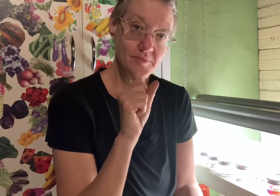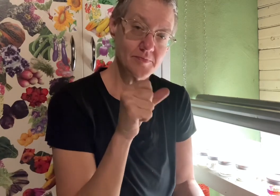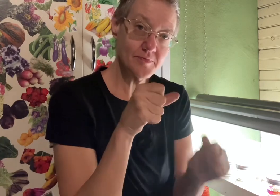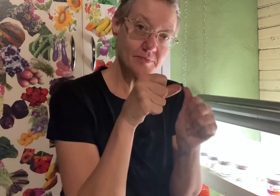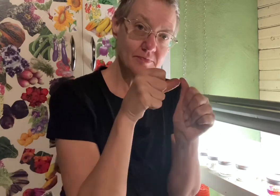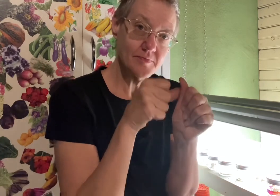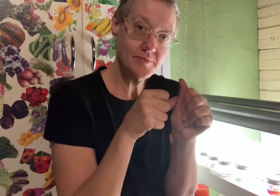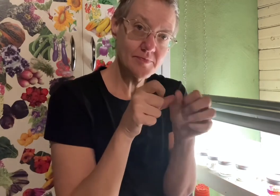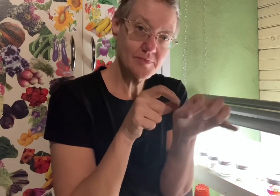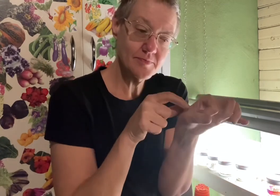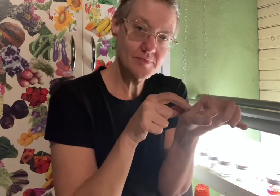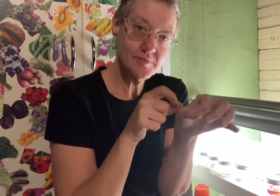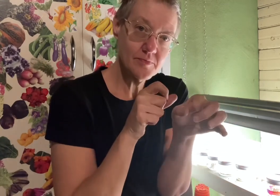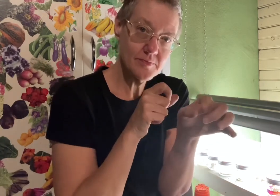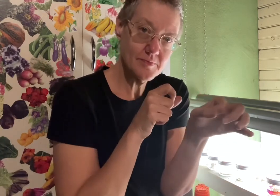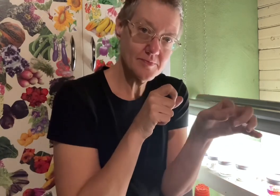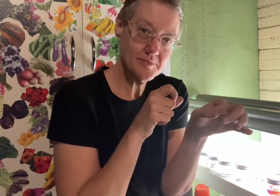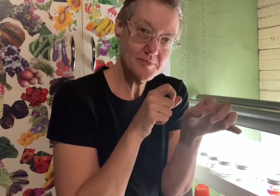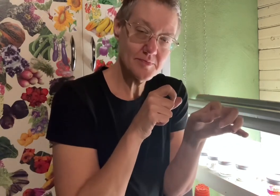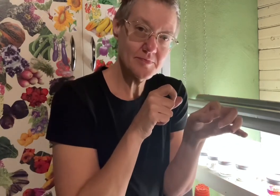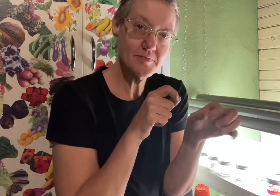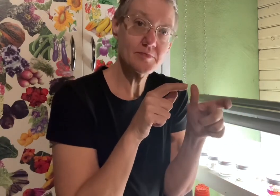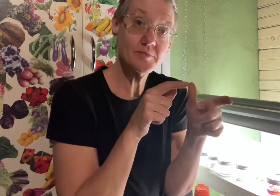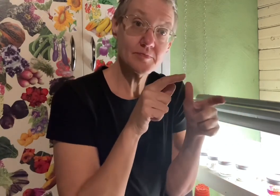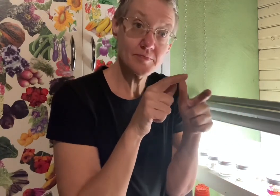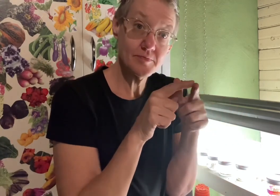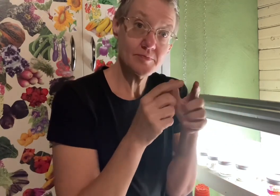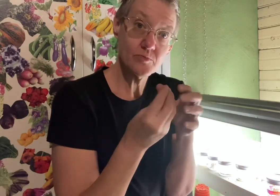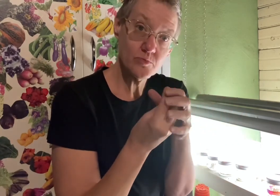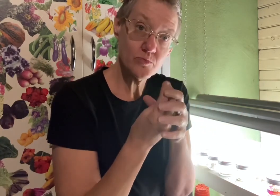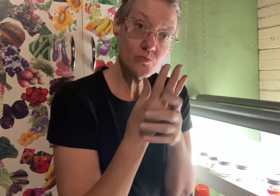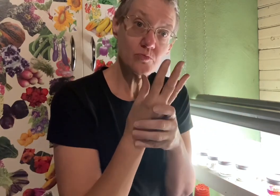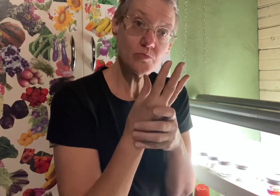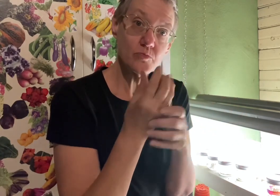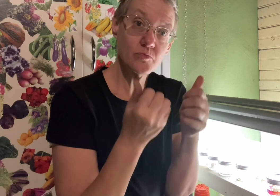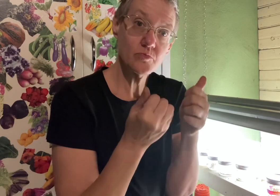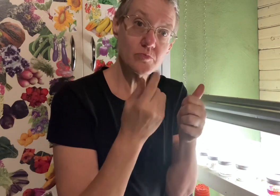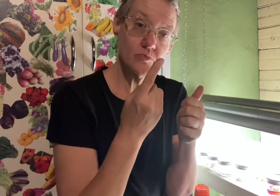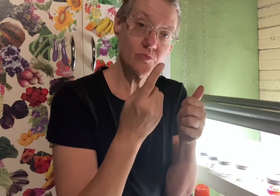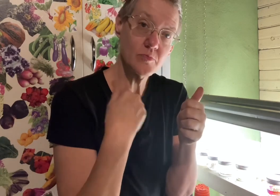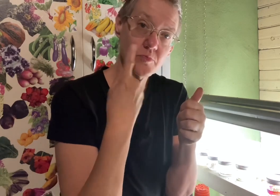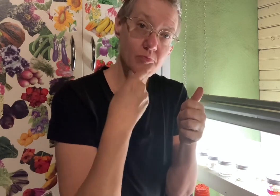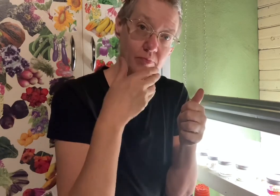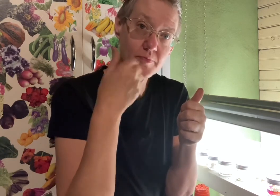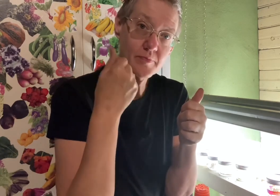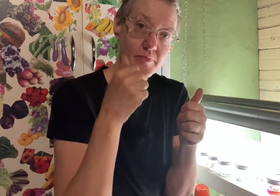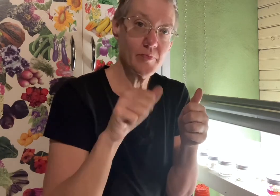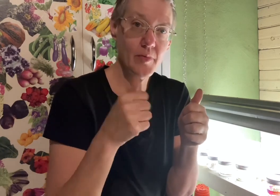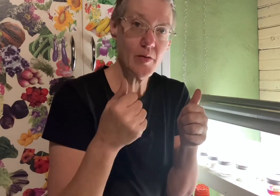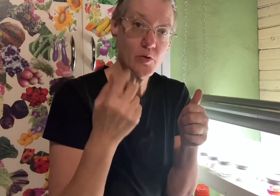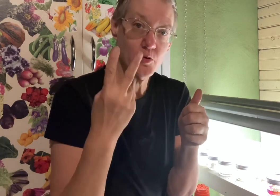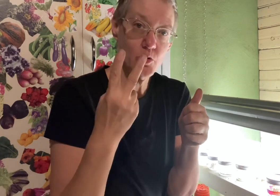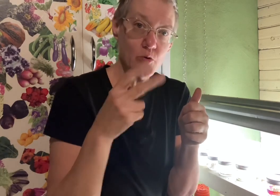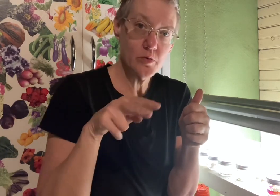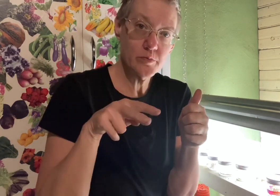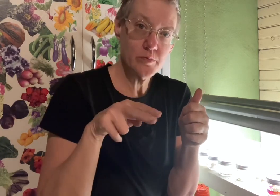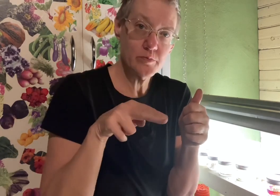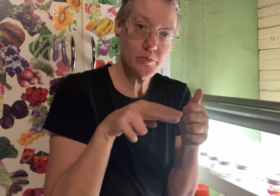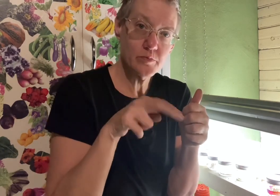I tend to put 3 seeds per hole. Then after they grow, I'll save the one that looks the